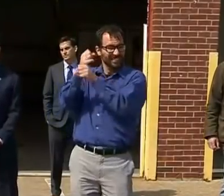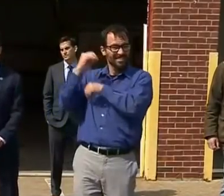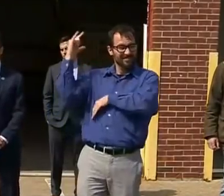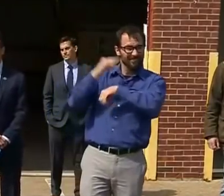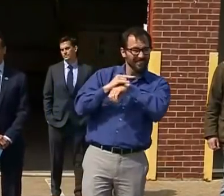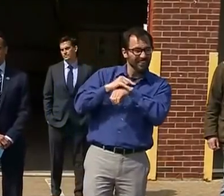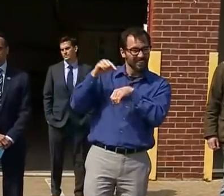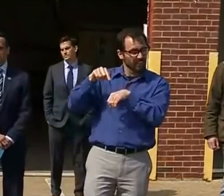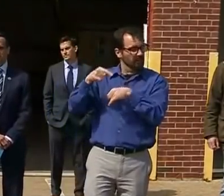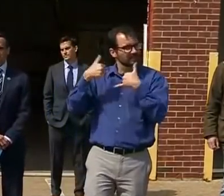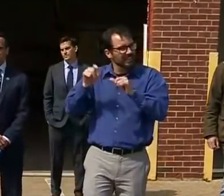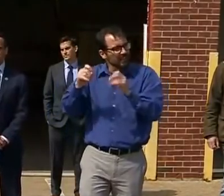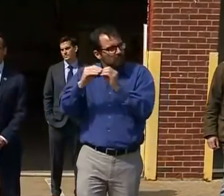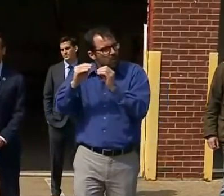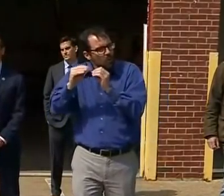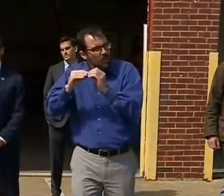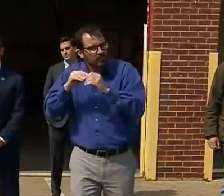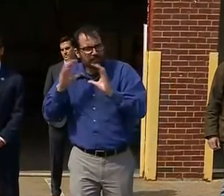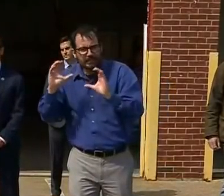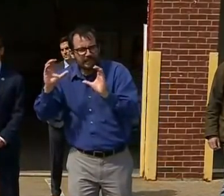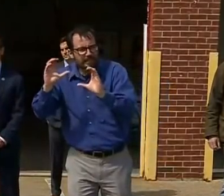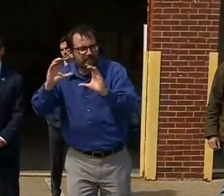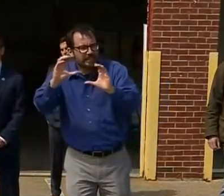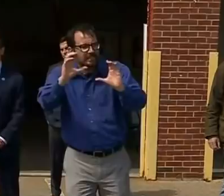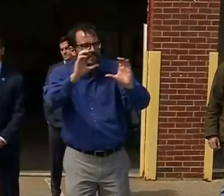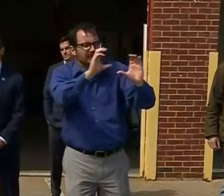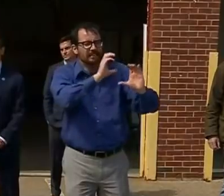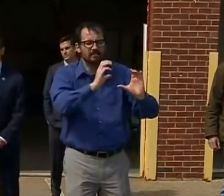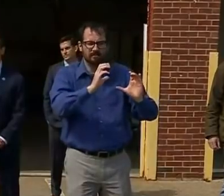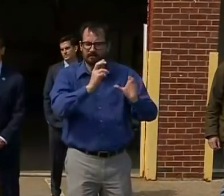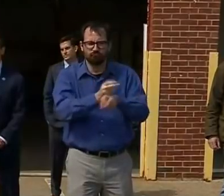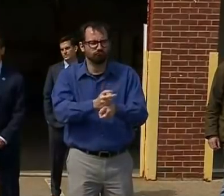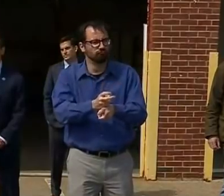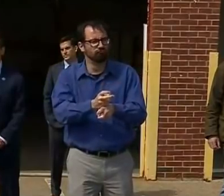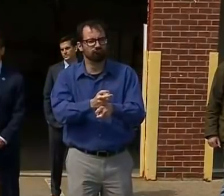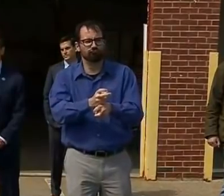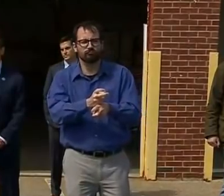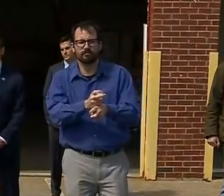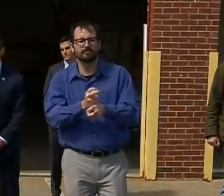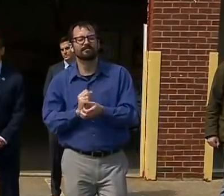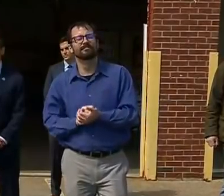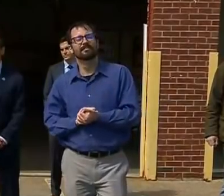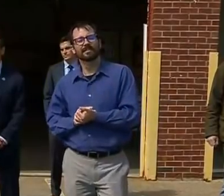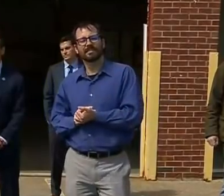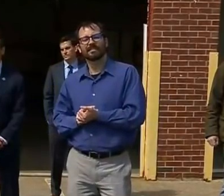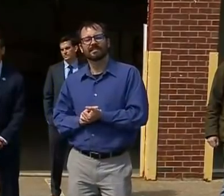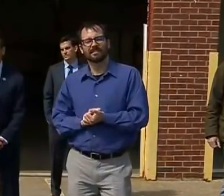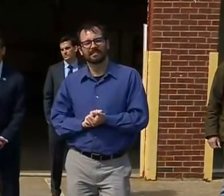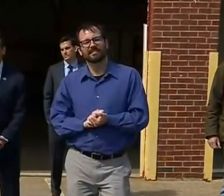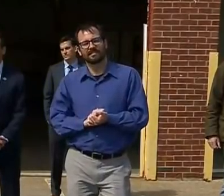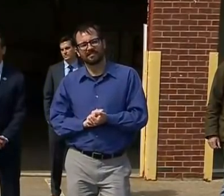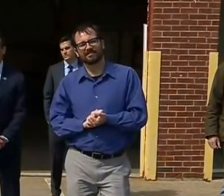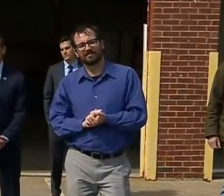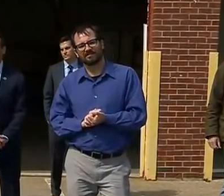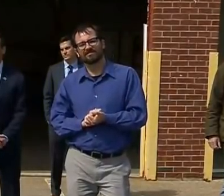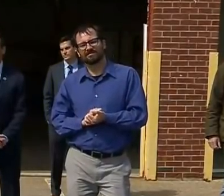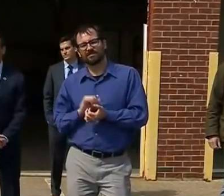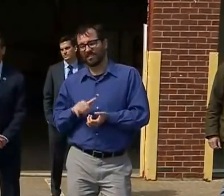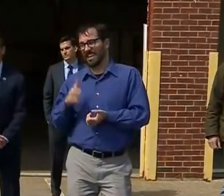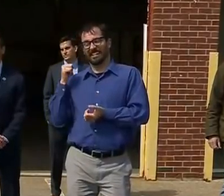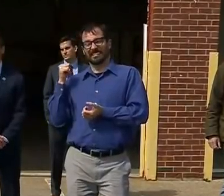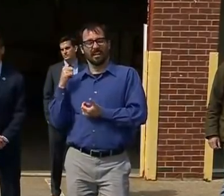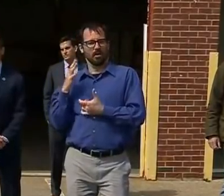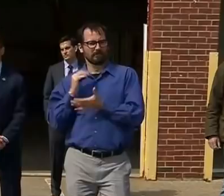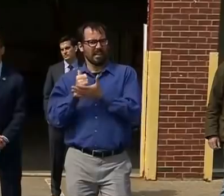much longer shelf life and useful life for N95 masks, but we're looking for more of those. We're also pursuing gowns